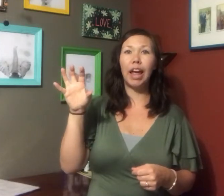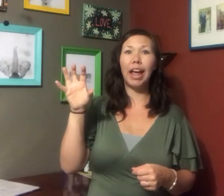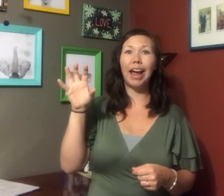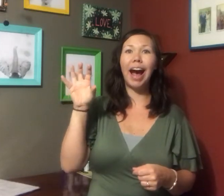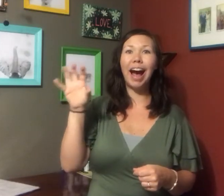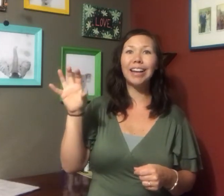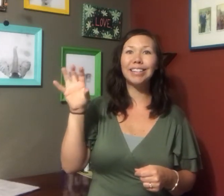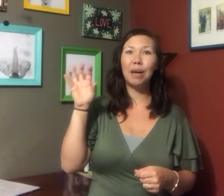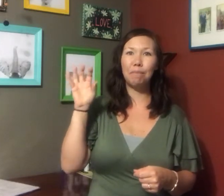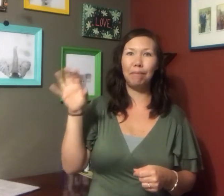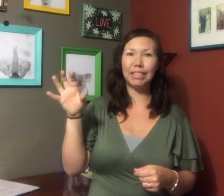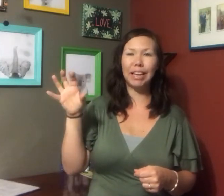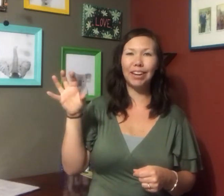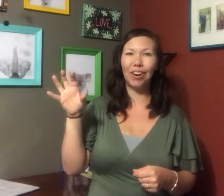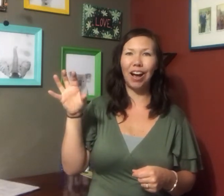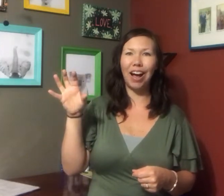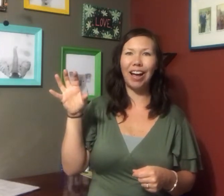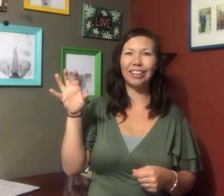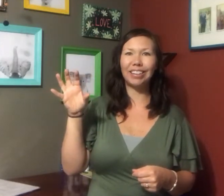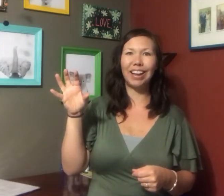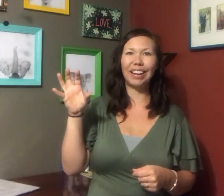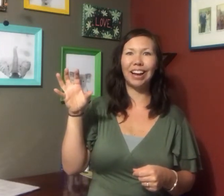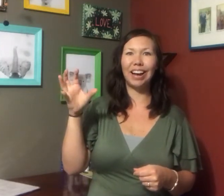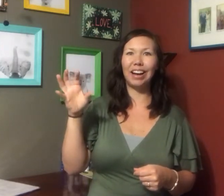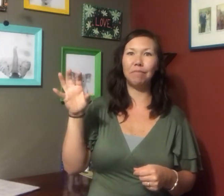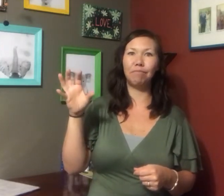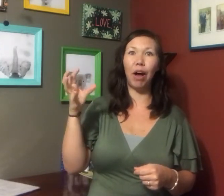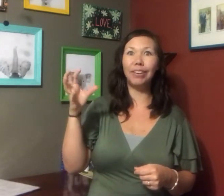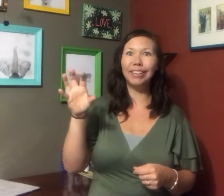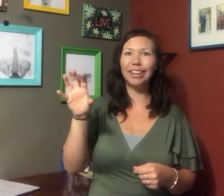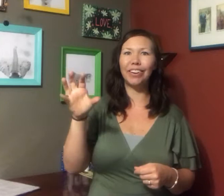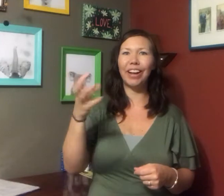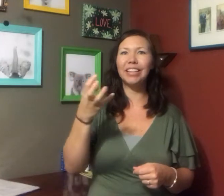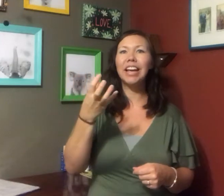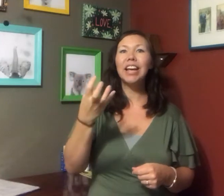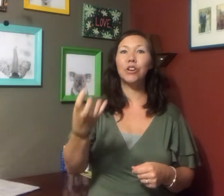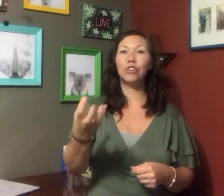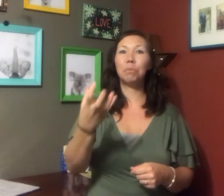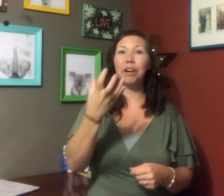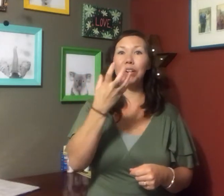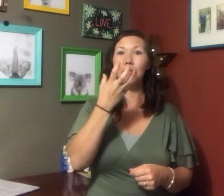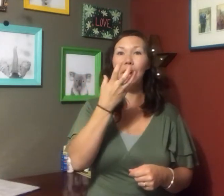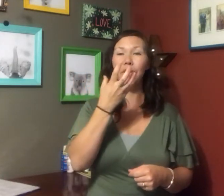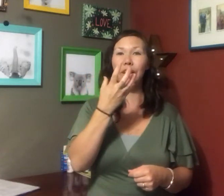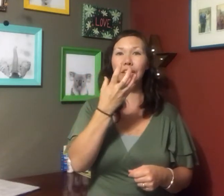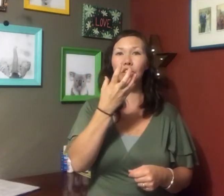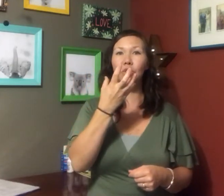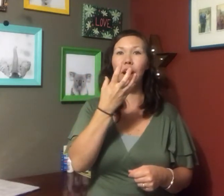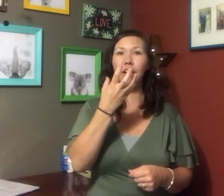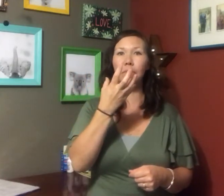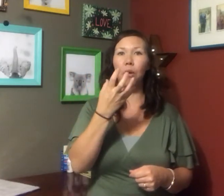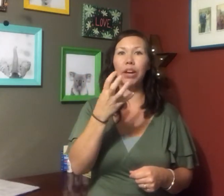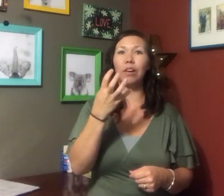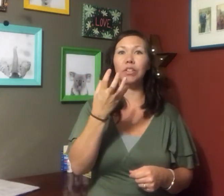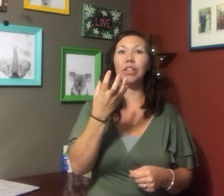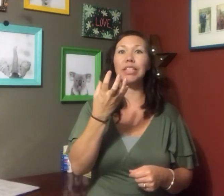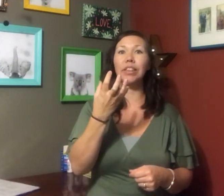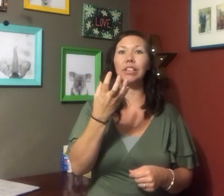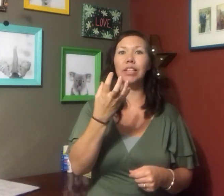a hot biscuit or a hot bun in your hand. You just put it in your mouth and it's too hot and you pull it out. So the sign looks like